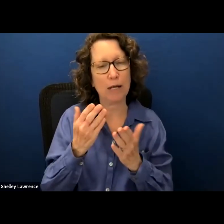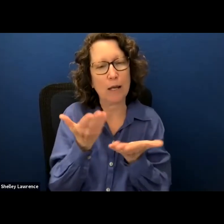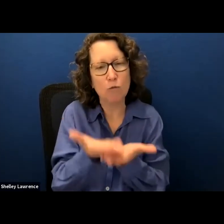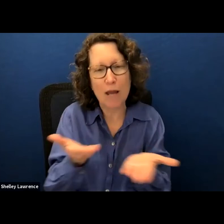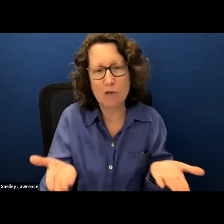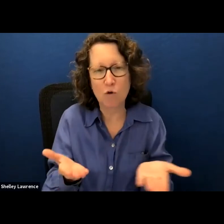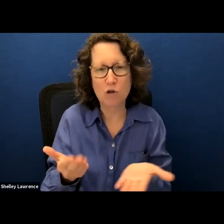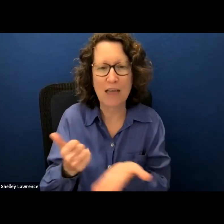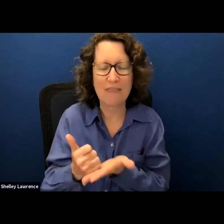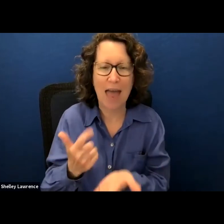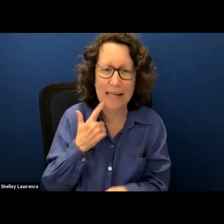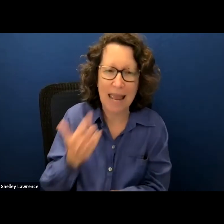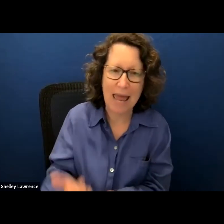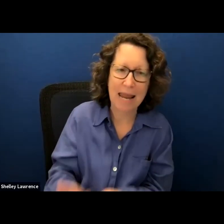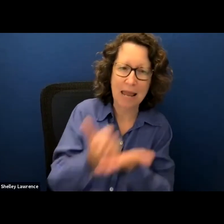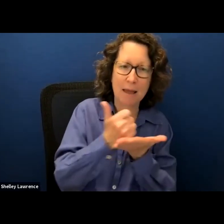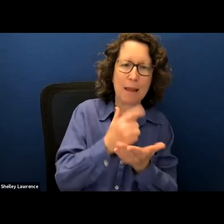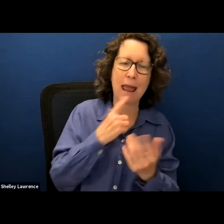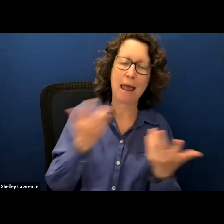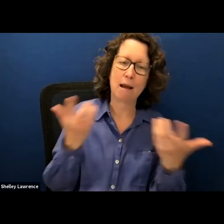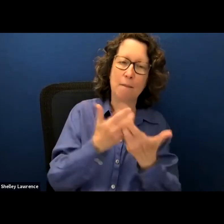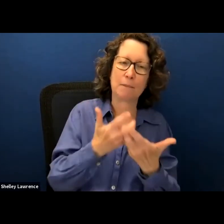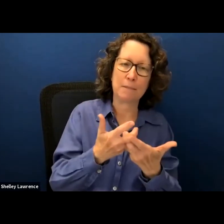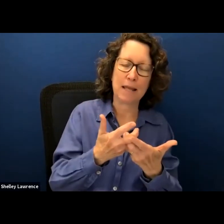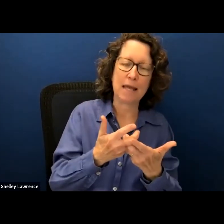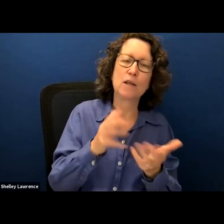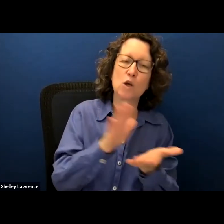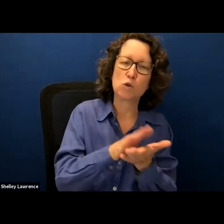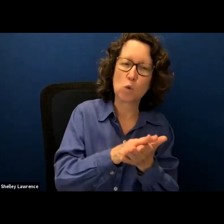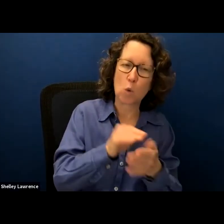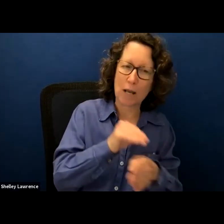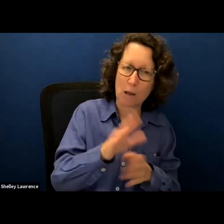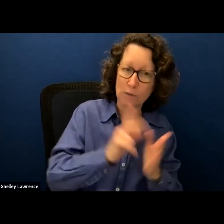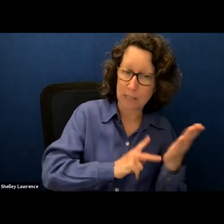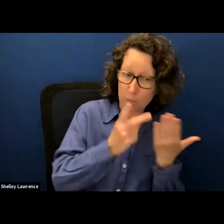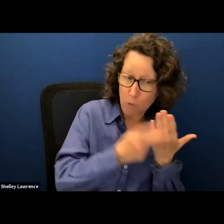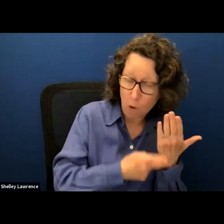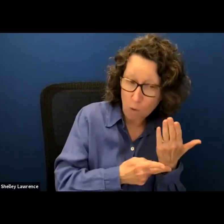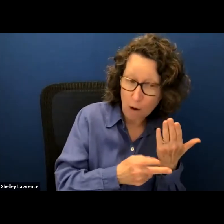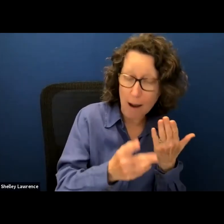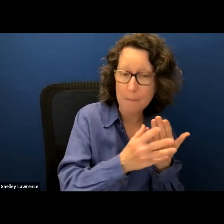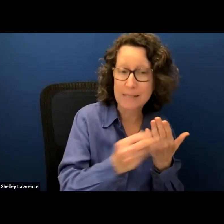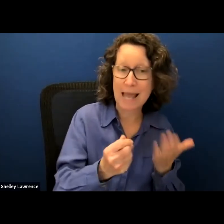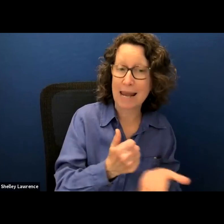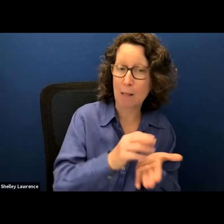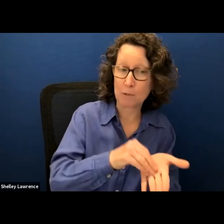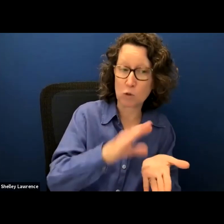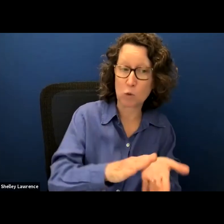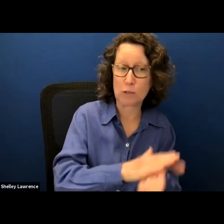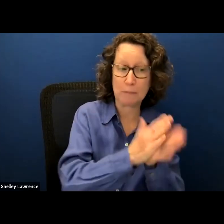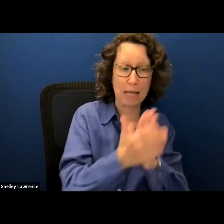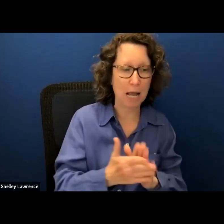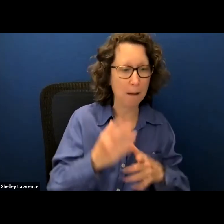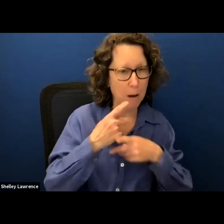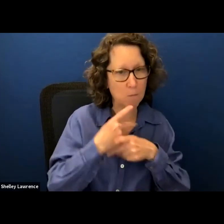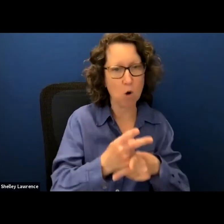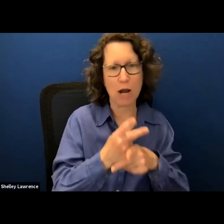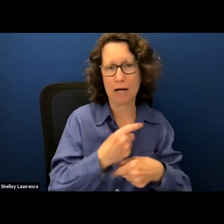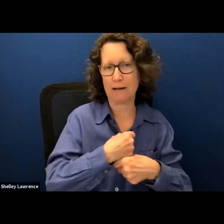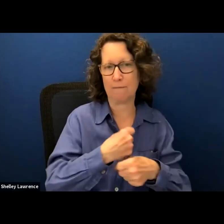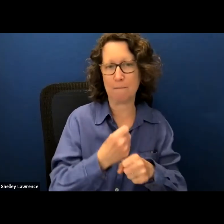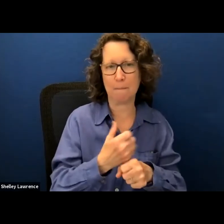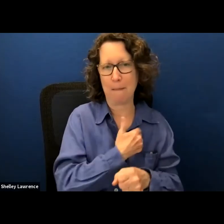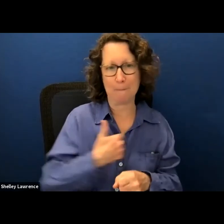resources that can enhance and complement comprehensive school counseling programs and help students become productive members